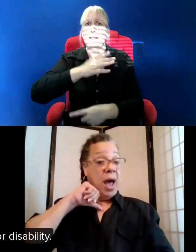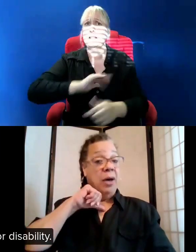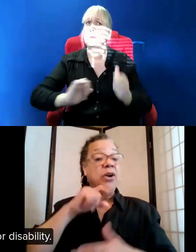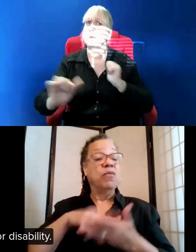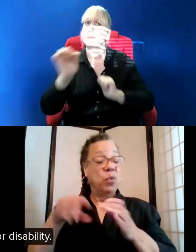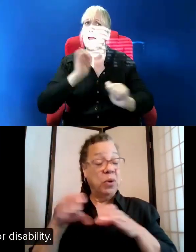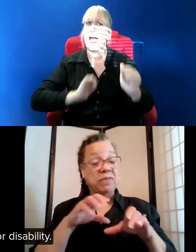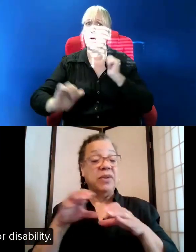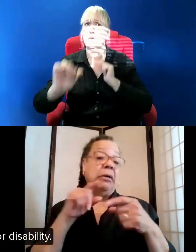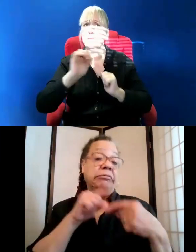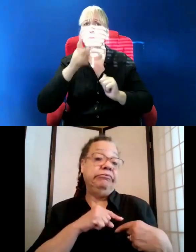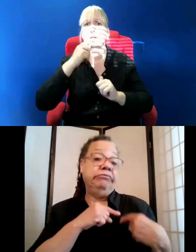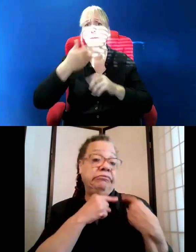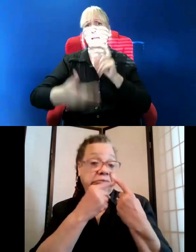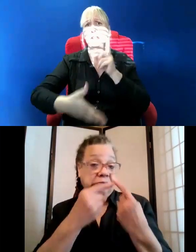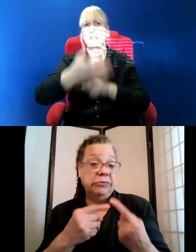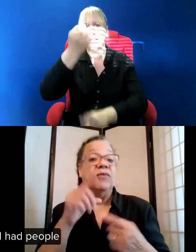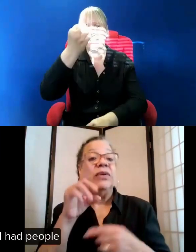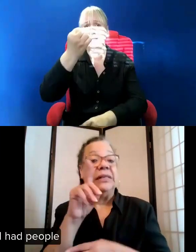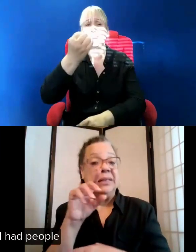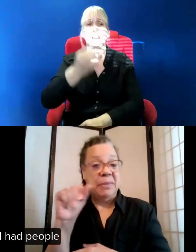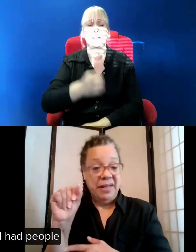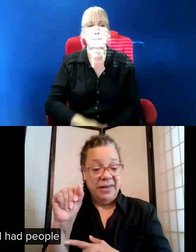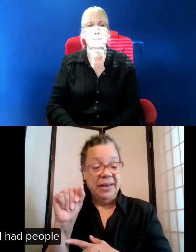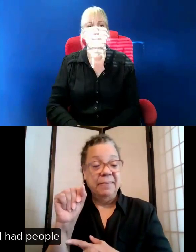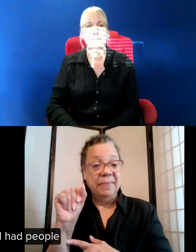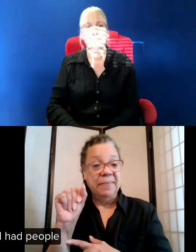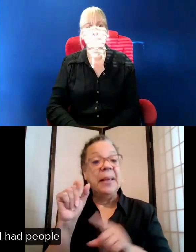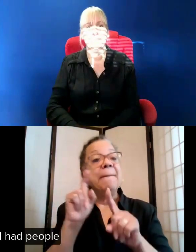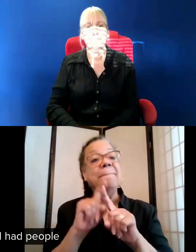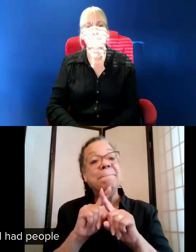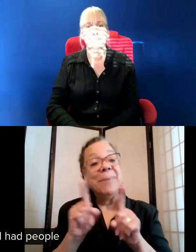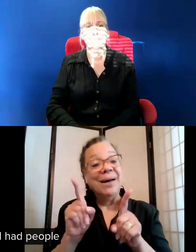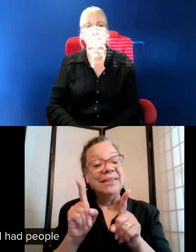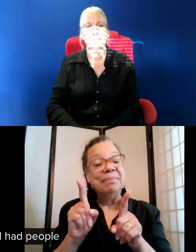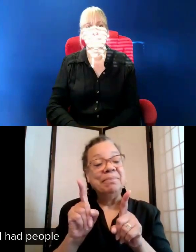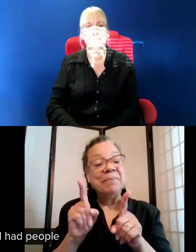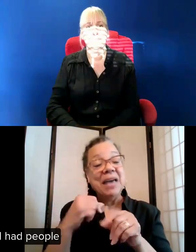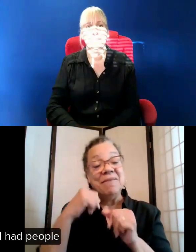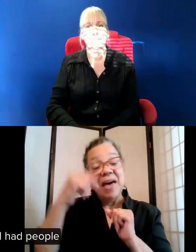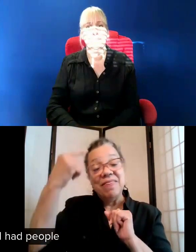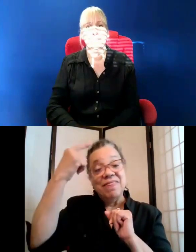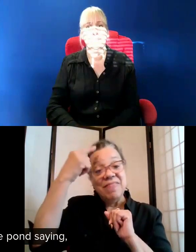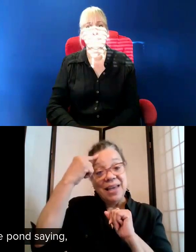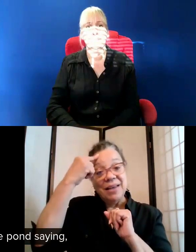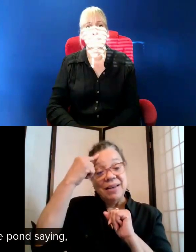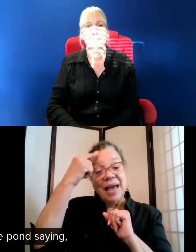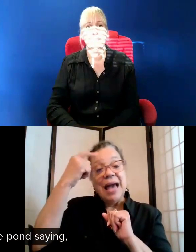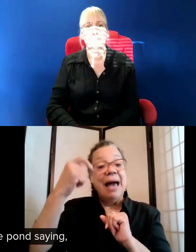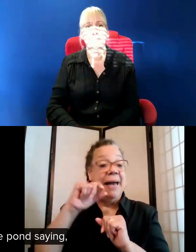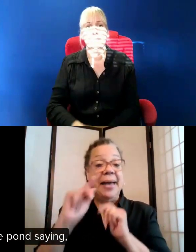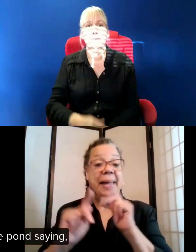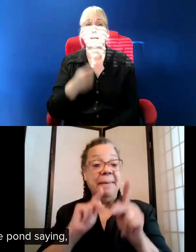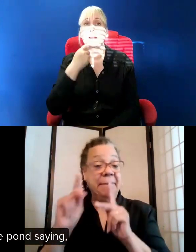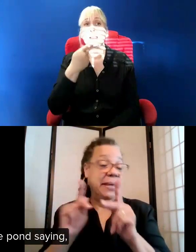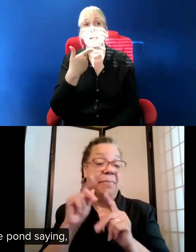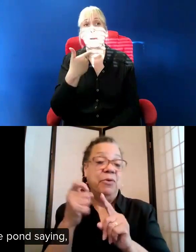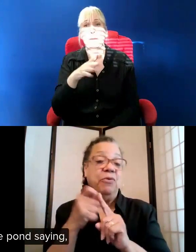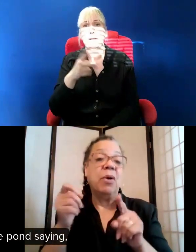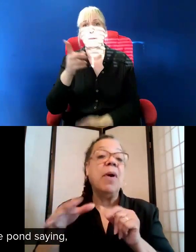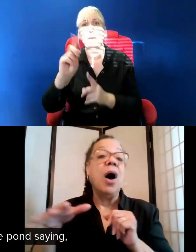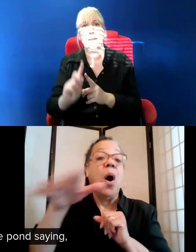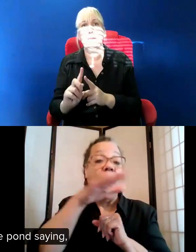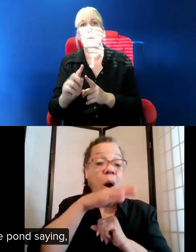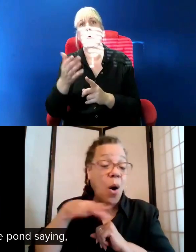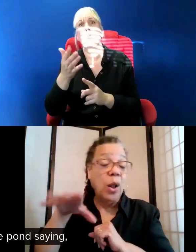for disability. So, but as far as, I mean, you know, I had people from across the